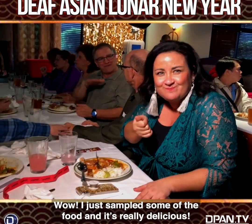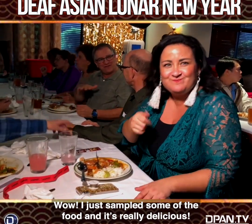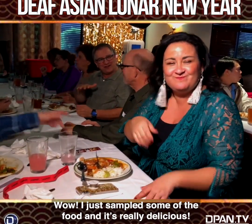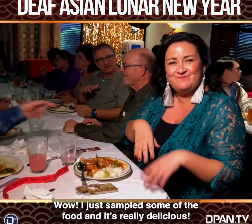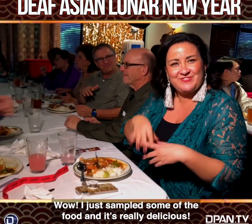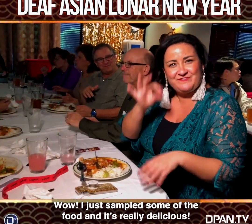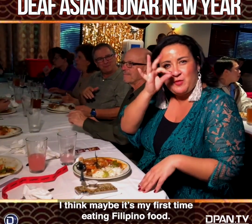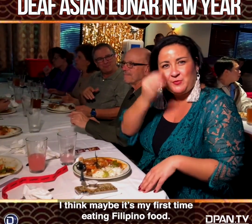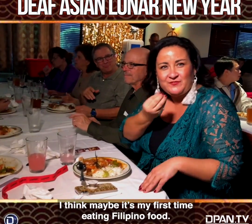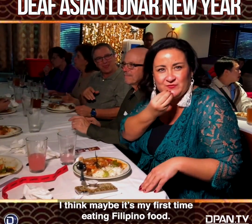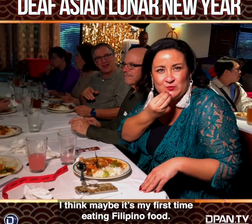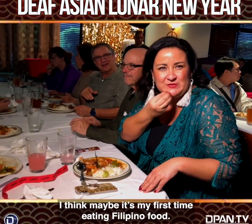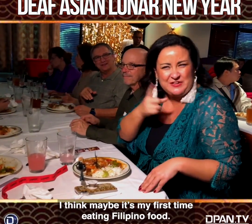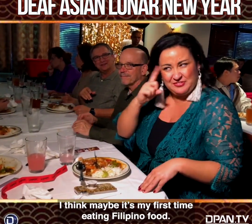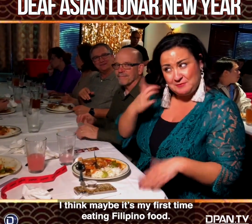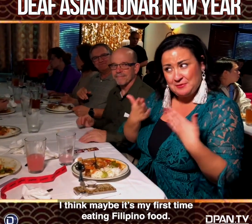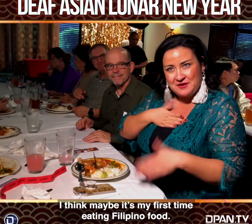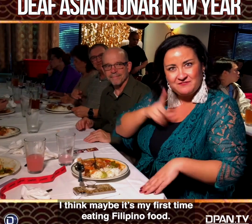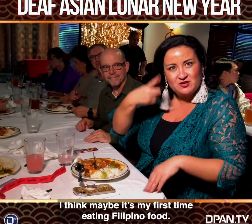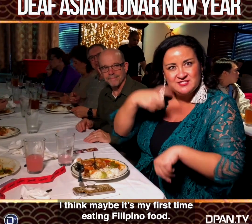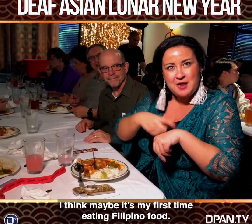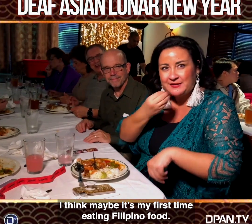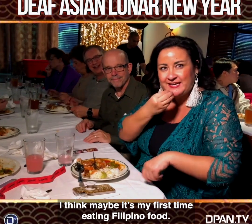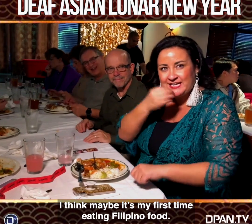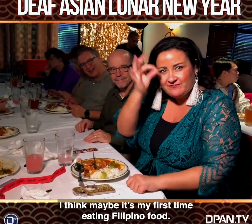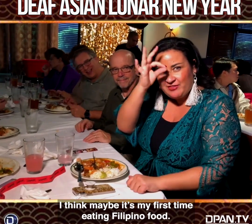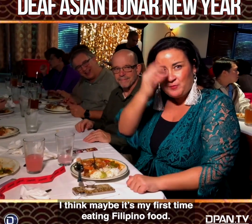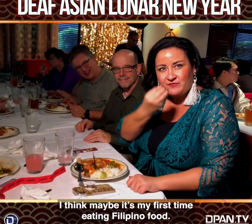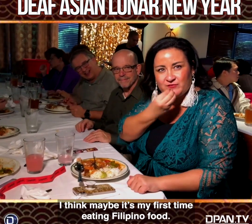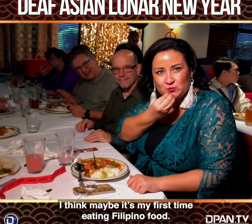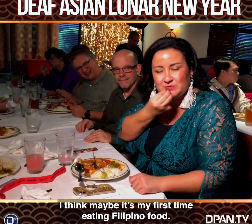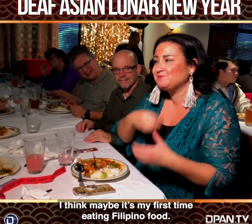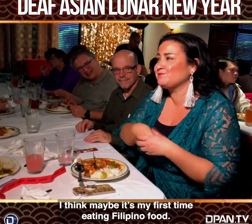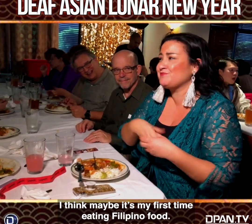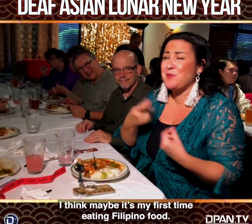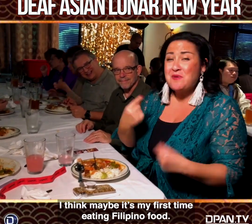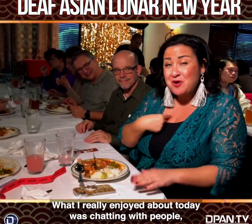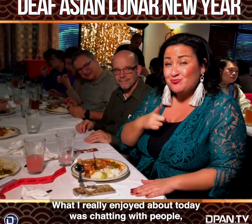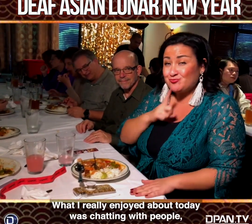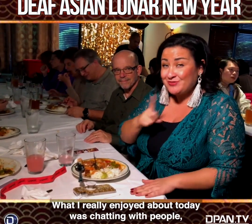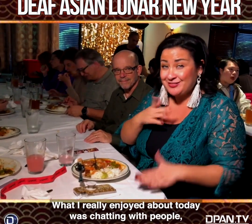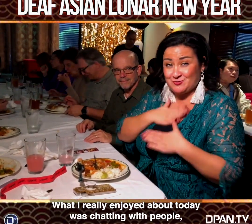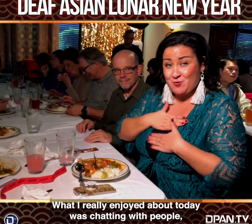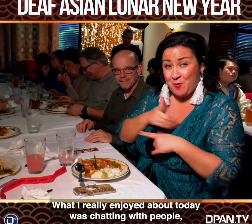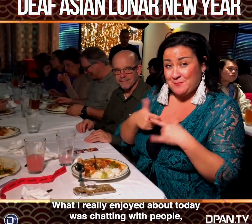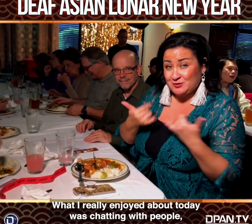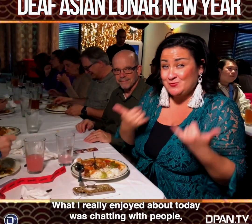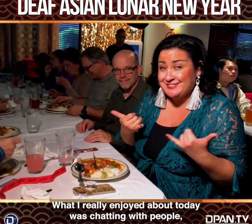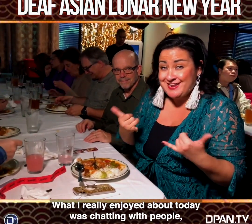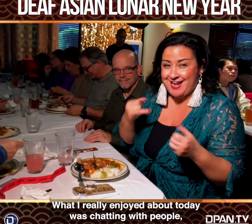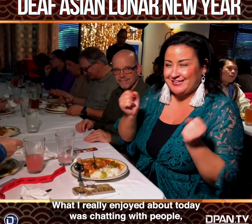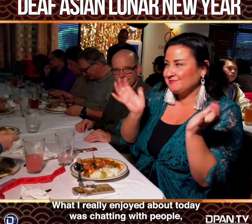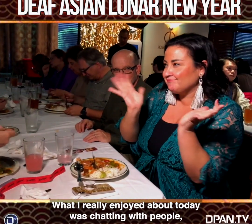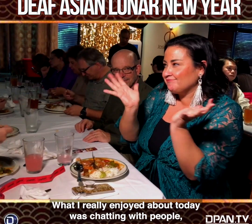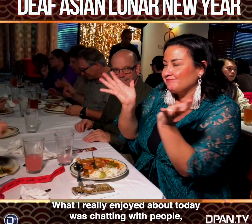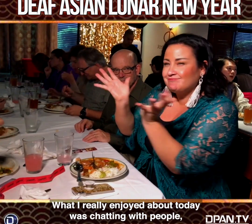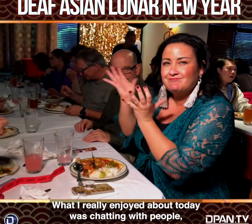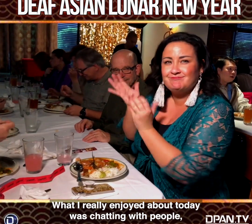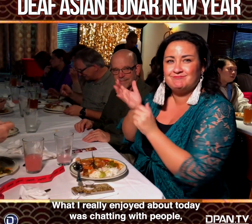delicious. I think maybe it's my first time eating Filipino food. What I really enjoyed about today was chatting with people,